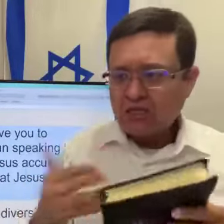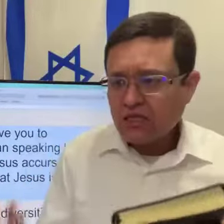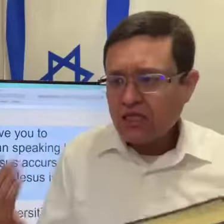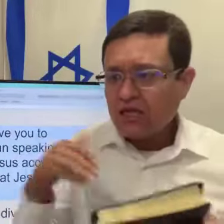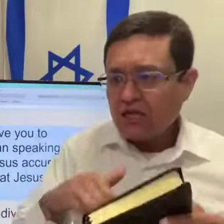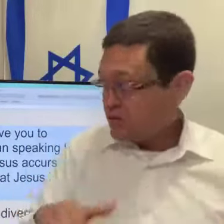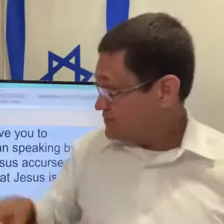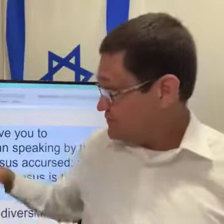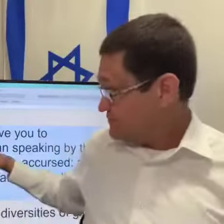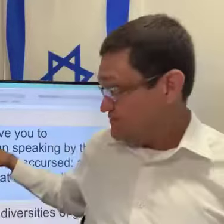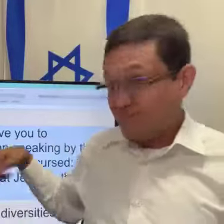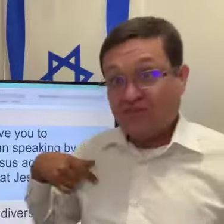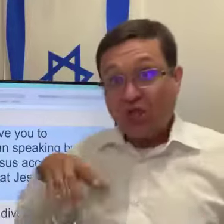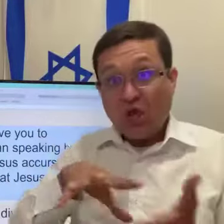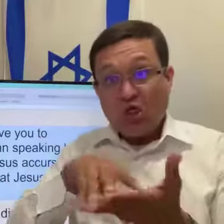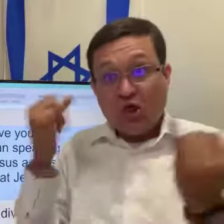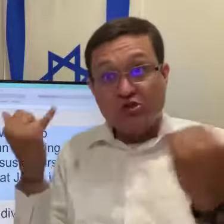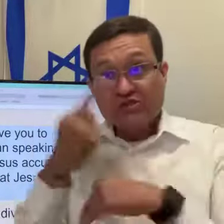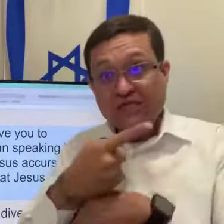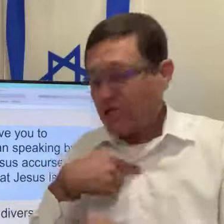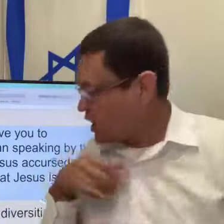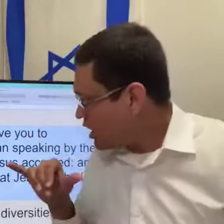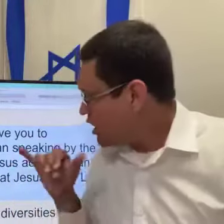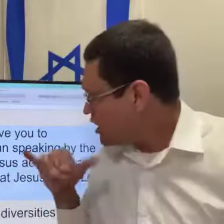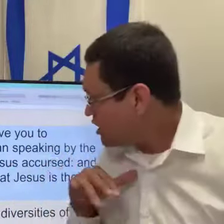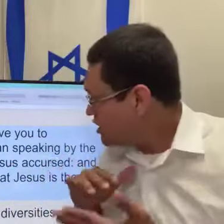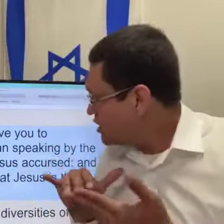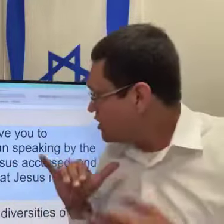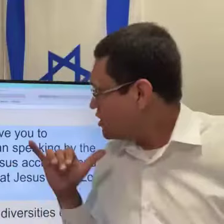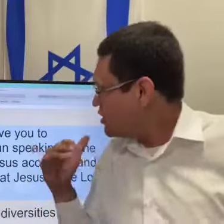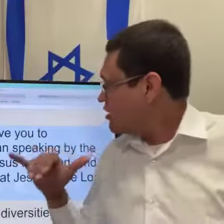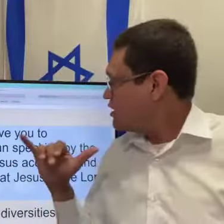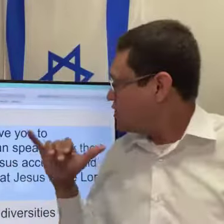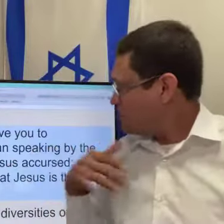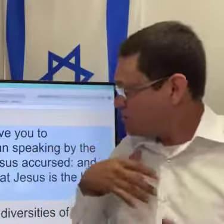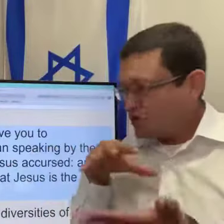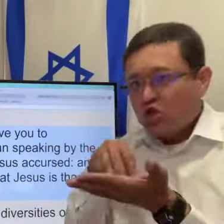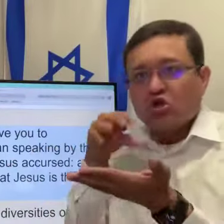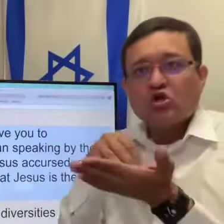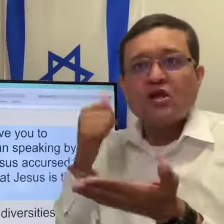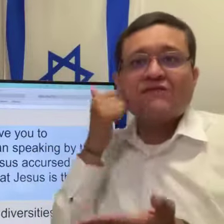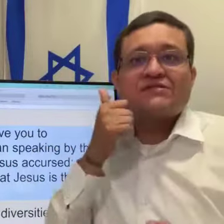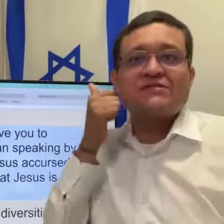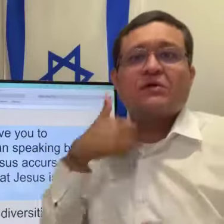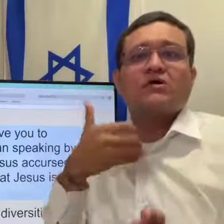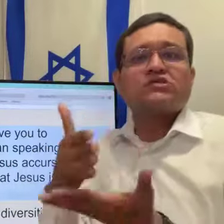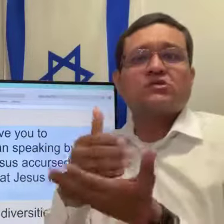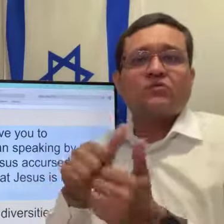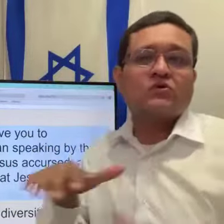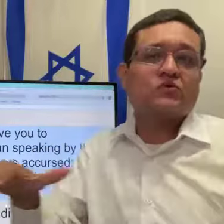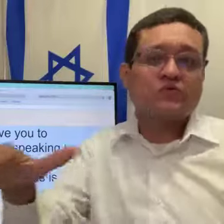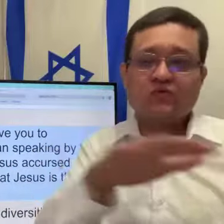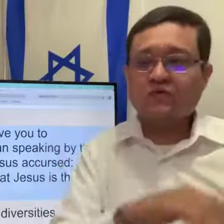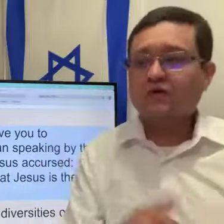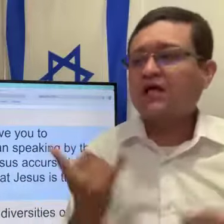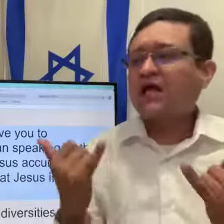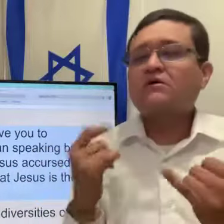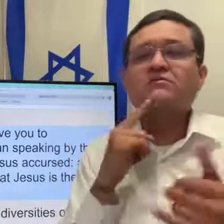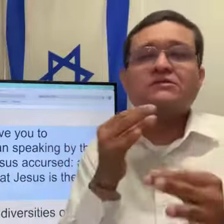different. We want to read it every day. We learn something new every day. So we can never get tired of the Word. And so whatever I